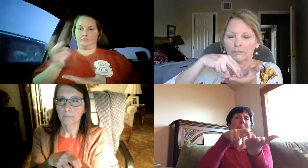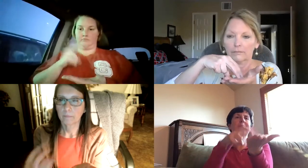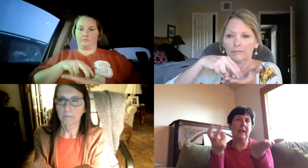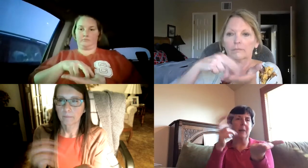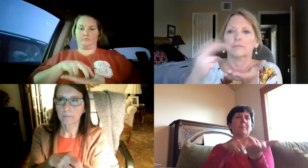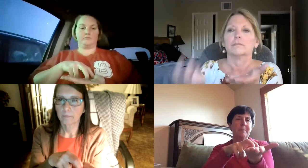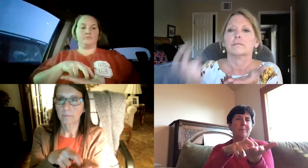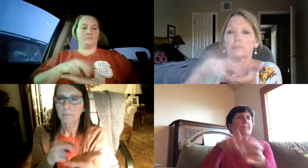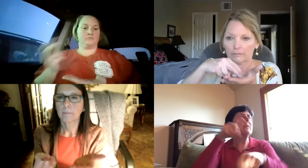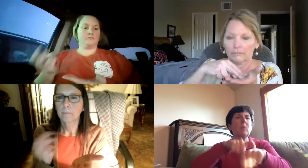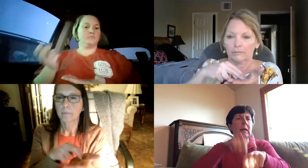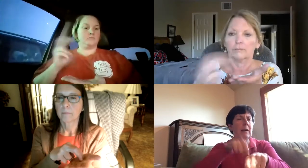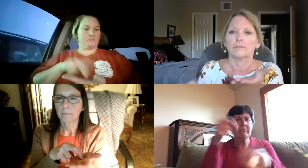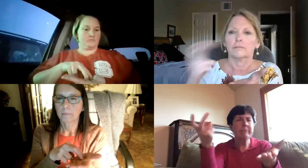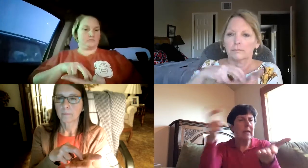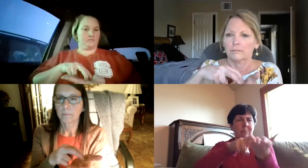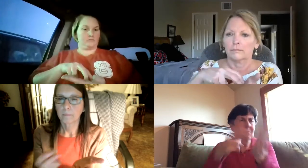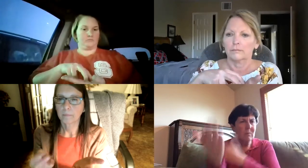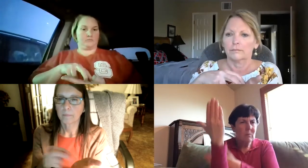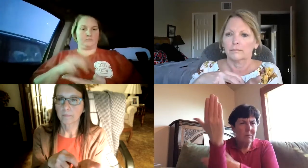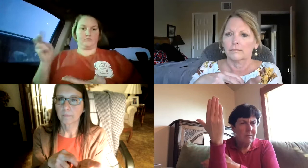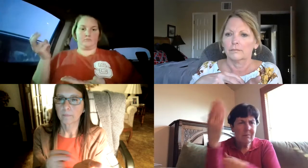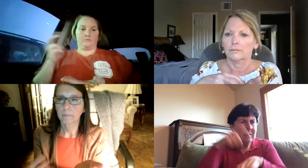up. Get up.